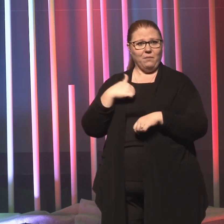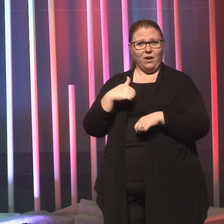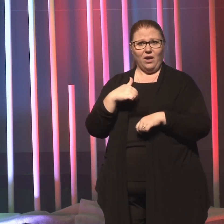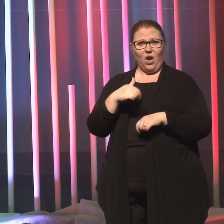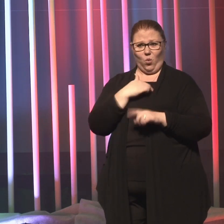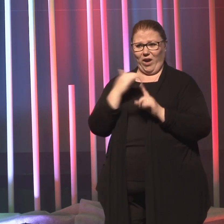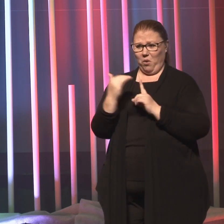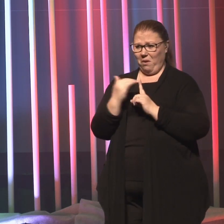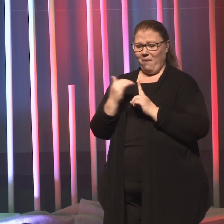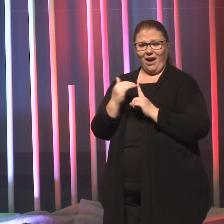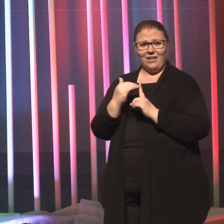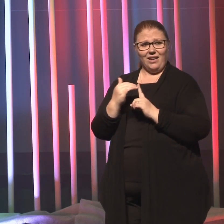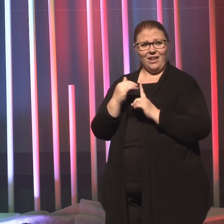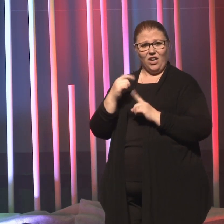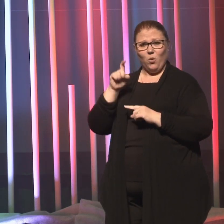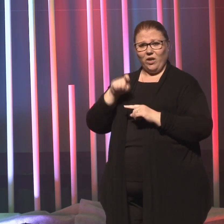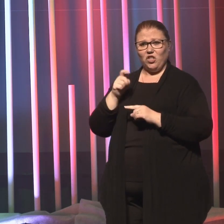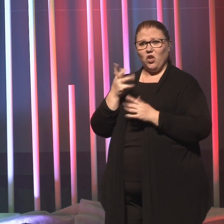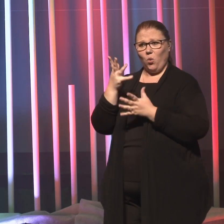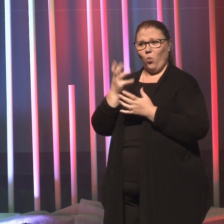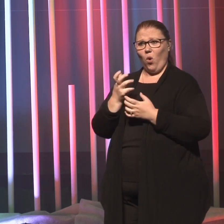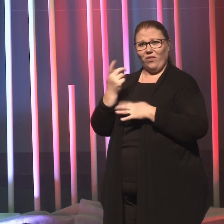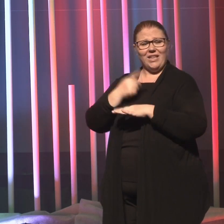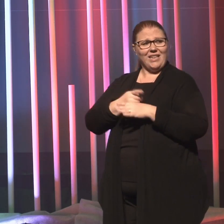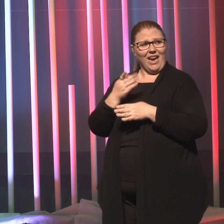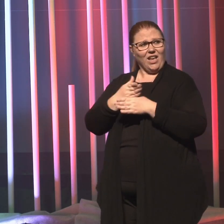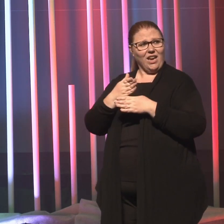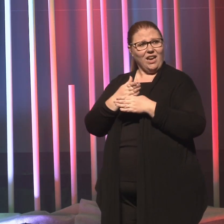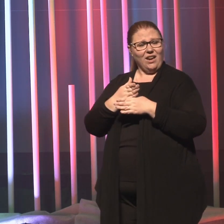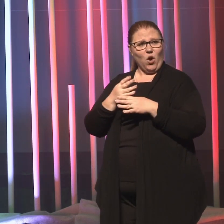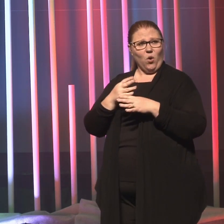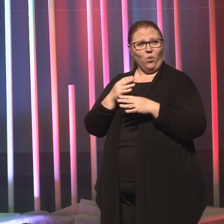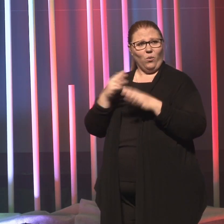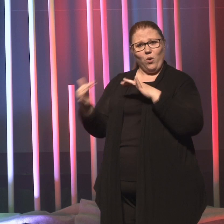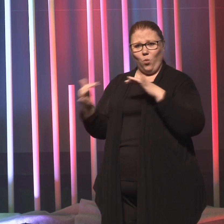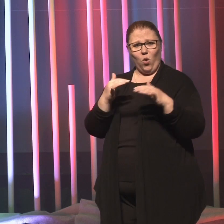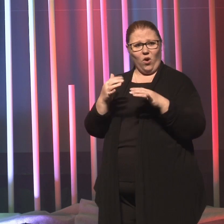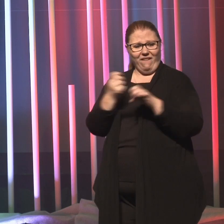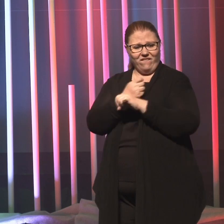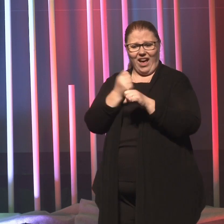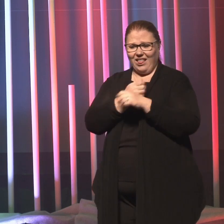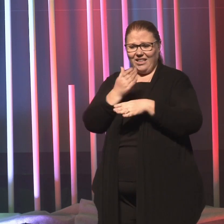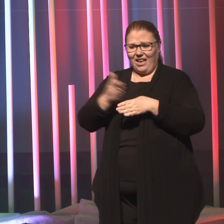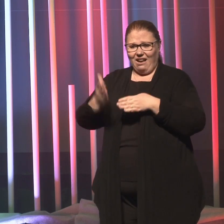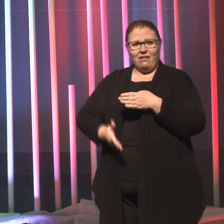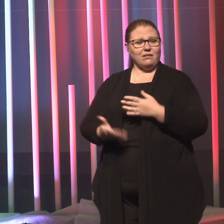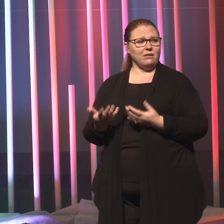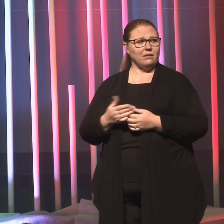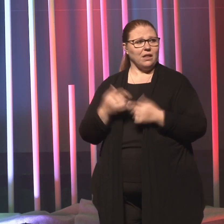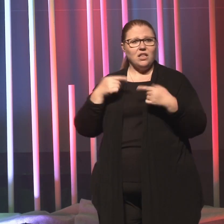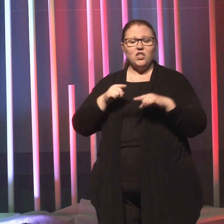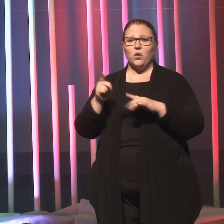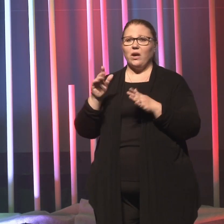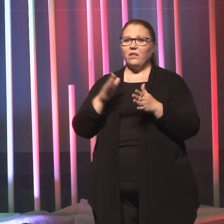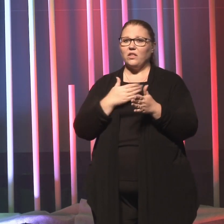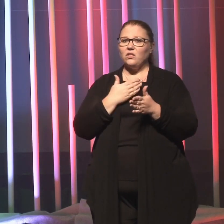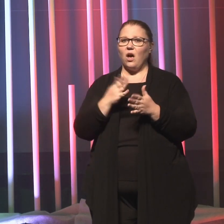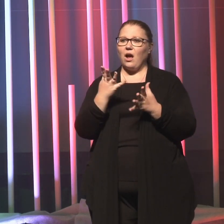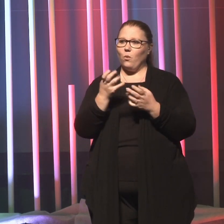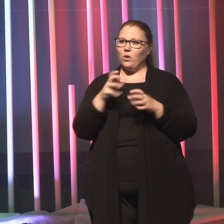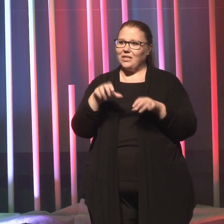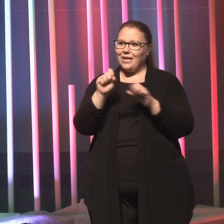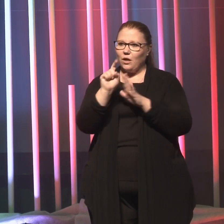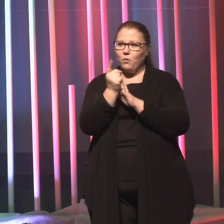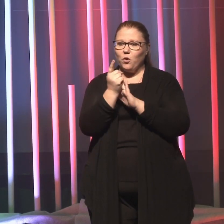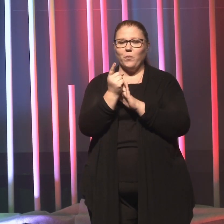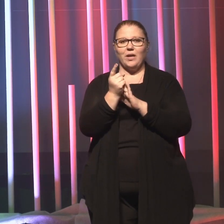that we should long for the day where war is over, where violence is ended. So during this song, I just encourage you to take a few moments